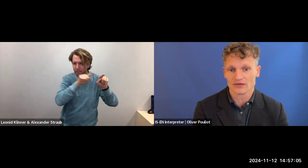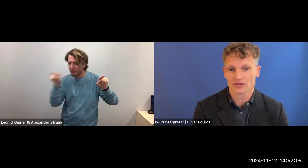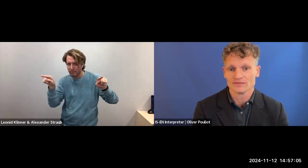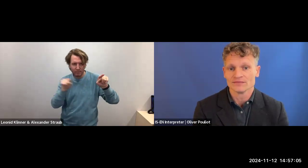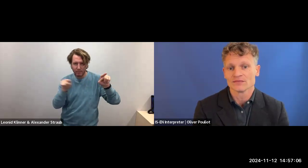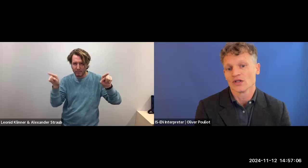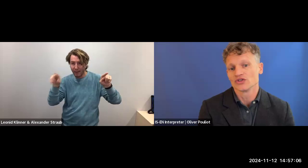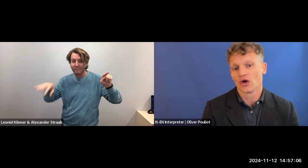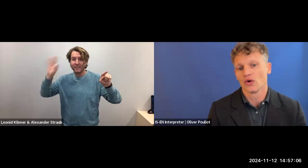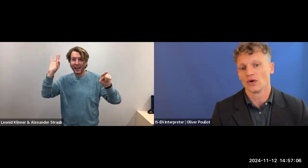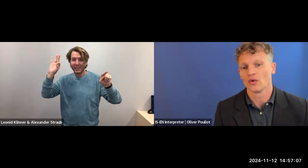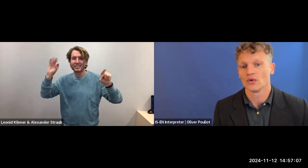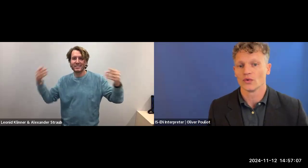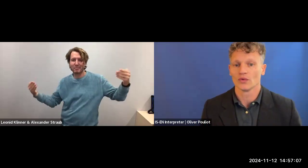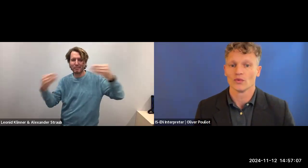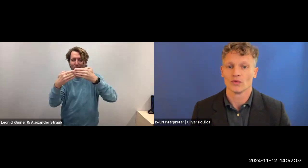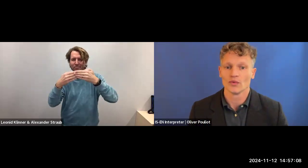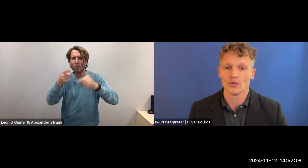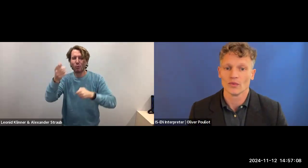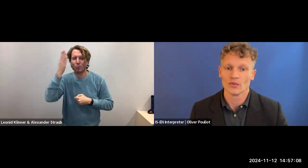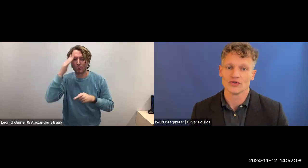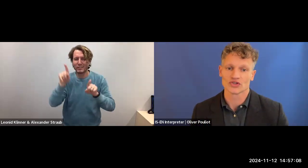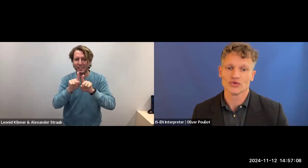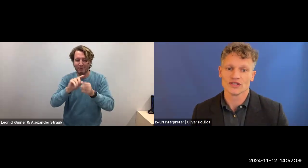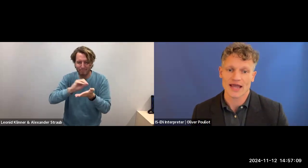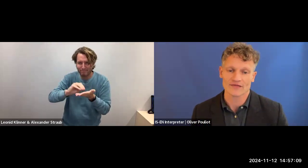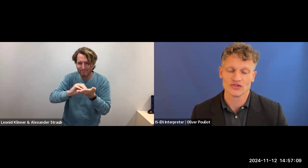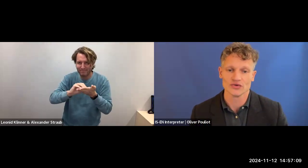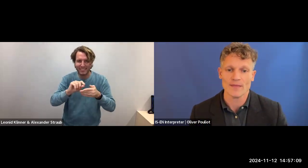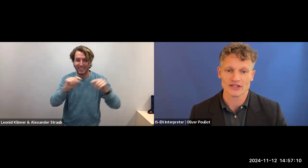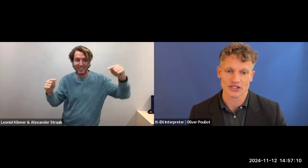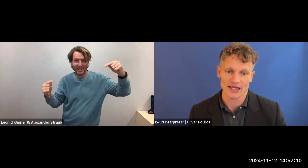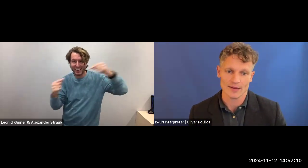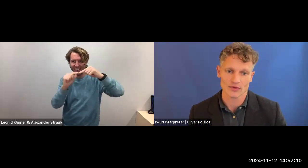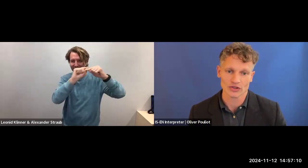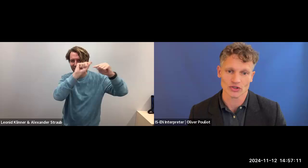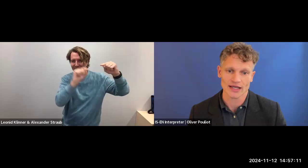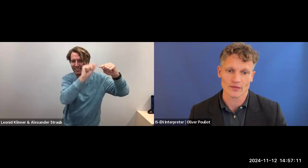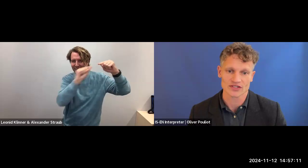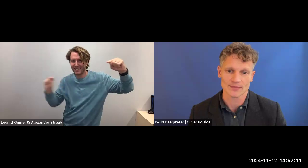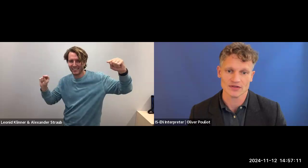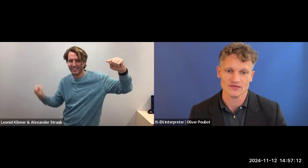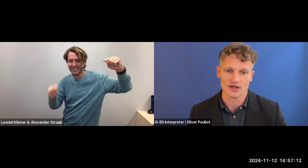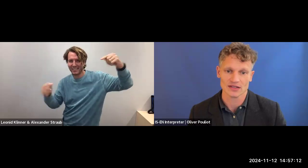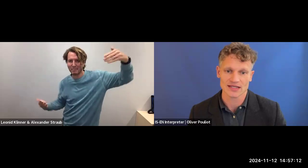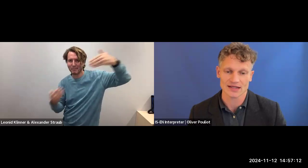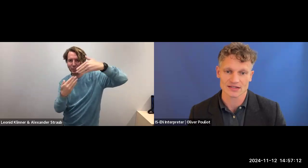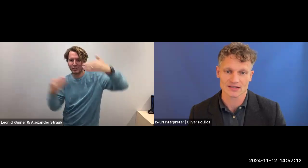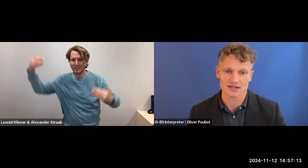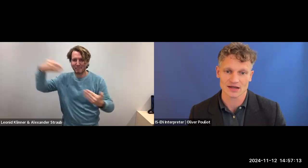different levels. So the students have to do a matching game when they're looking at